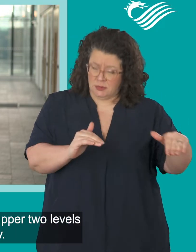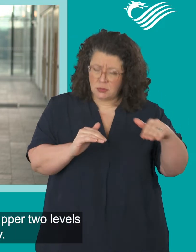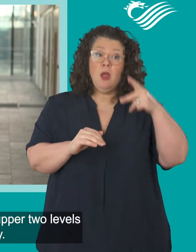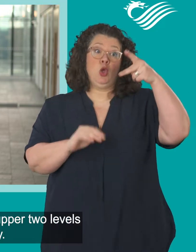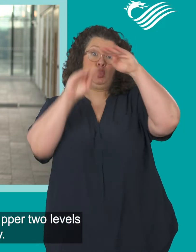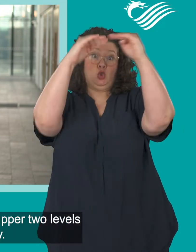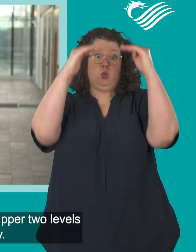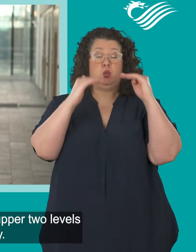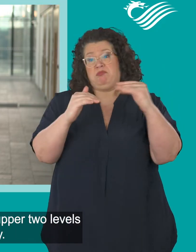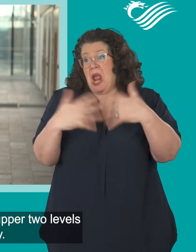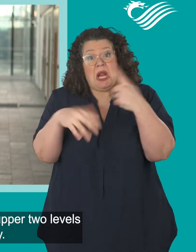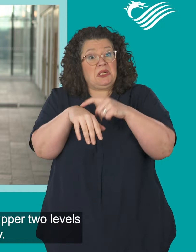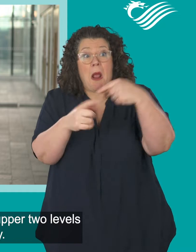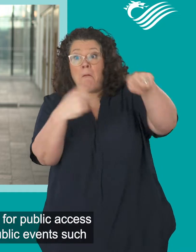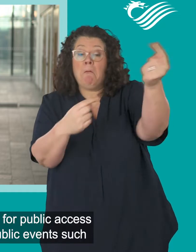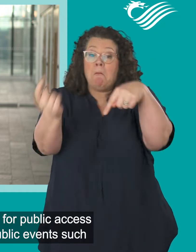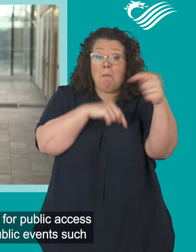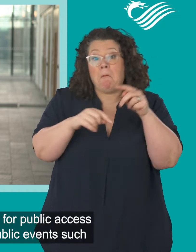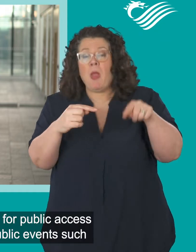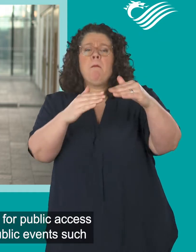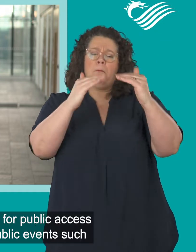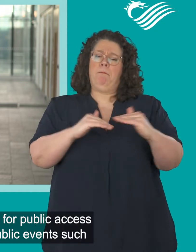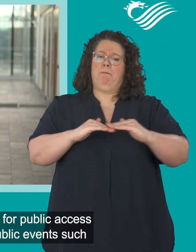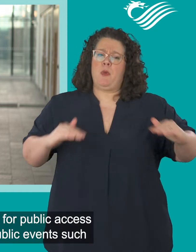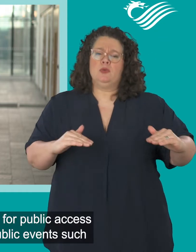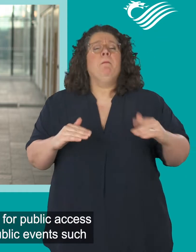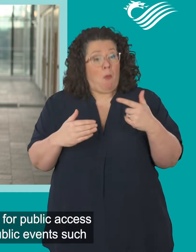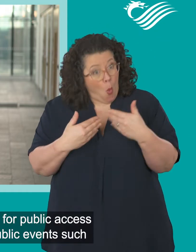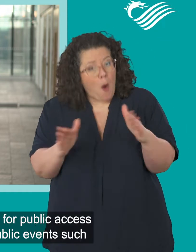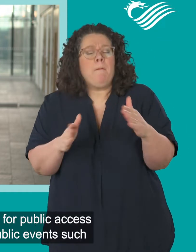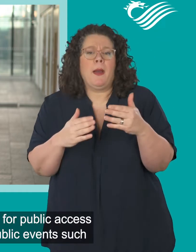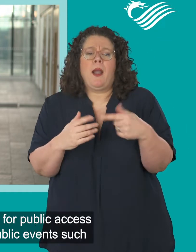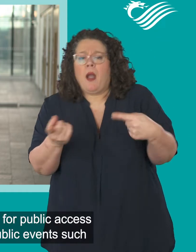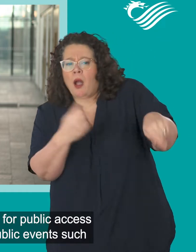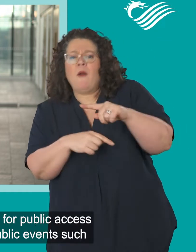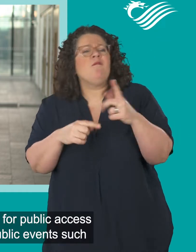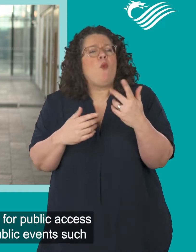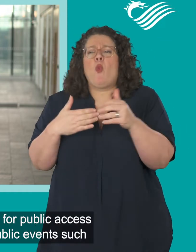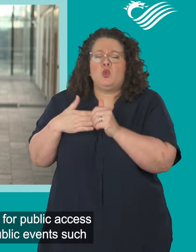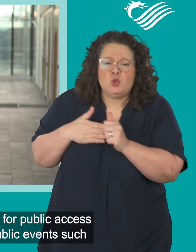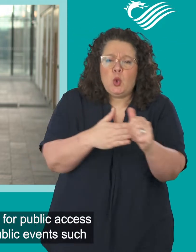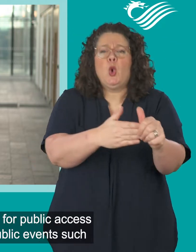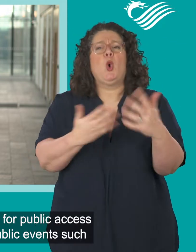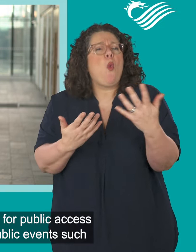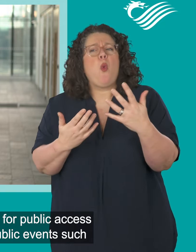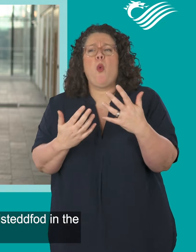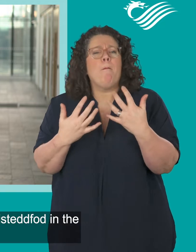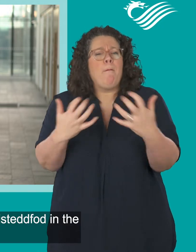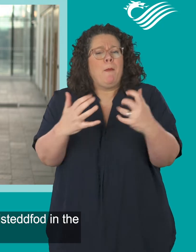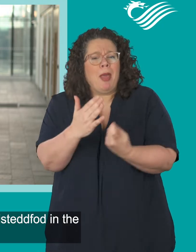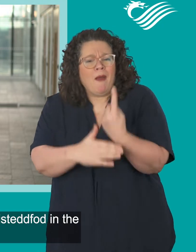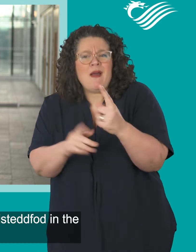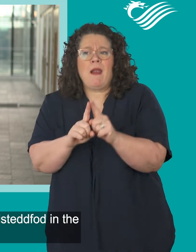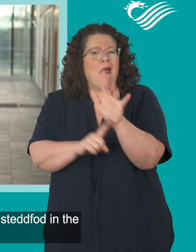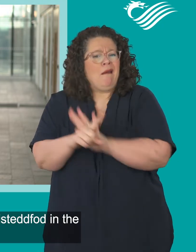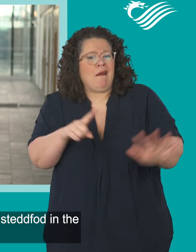upper 2 levels independently. Occasionally, the Cwrt is open for public access on some guided tours and public events, such as the